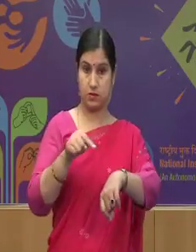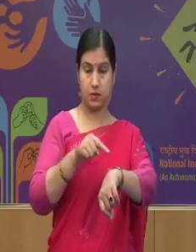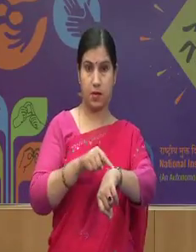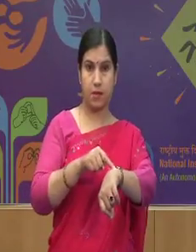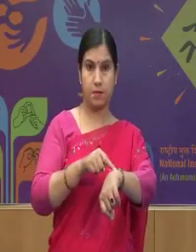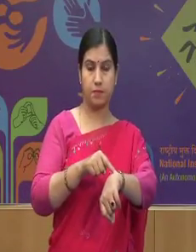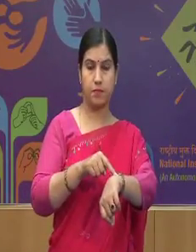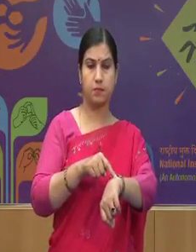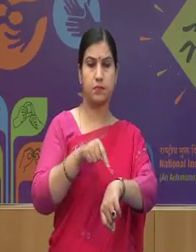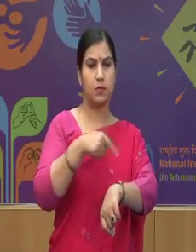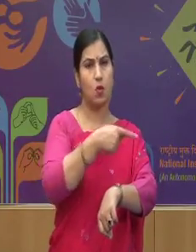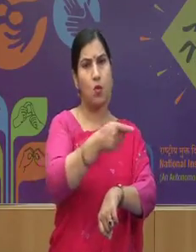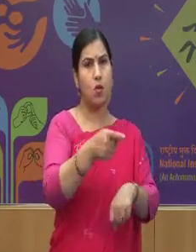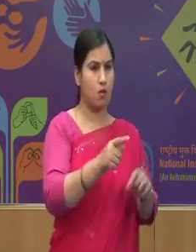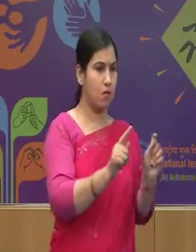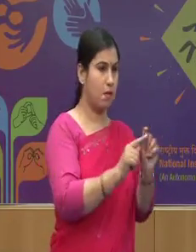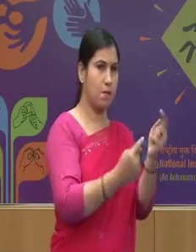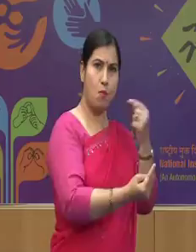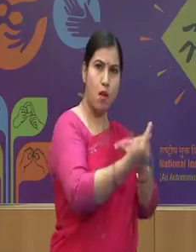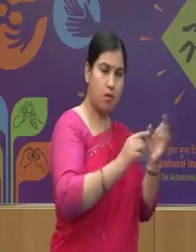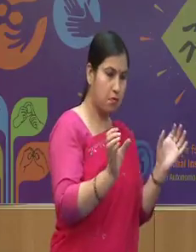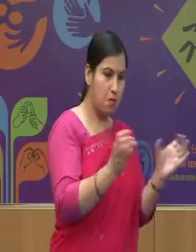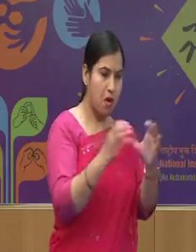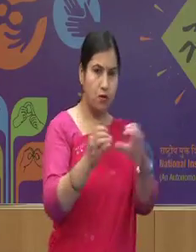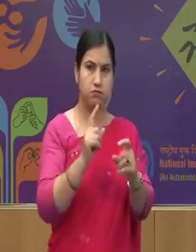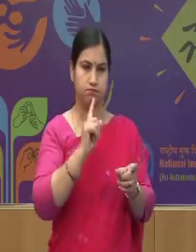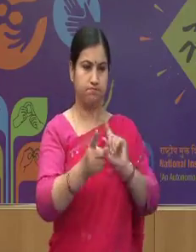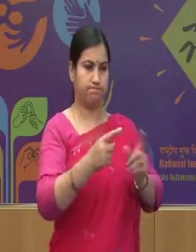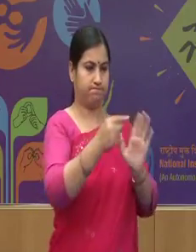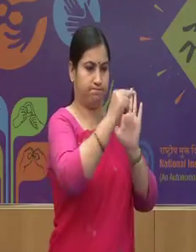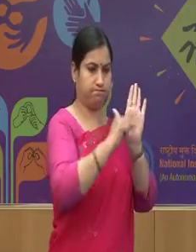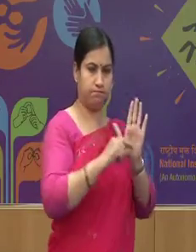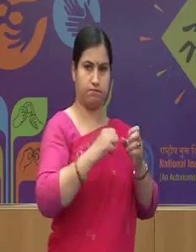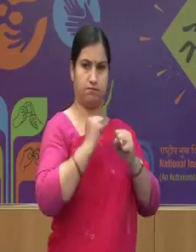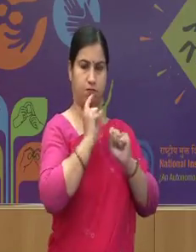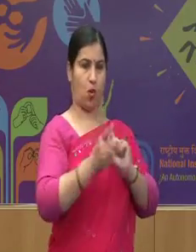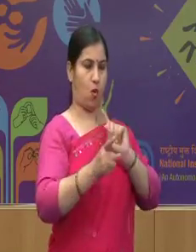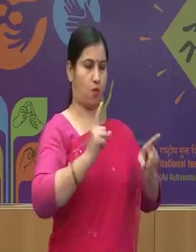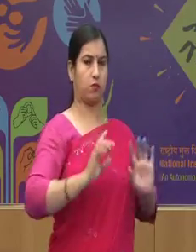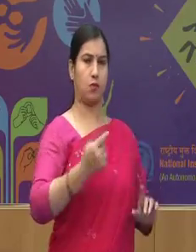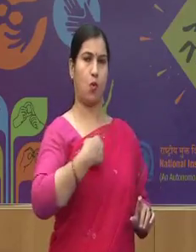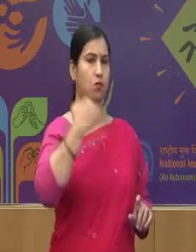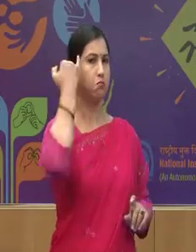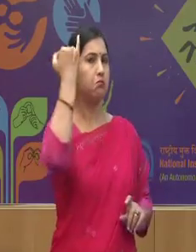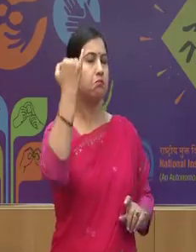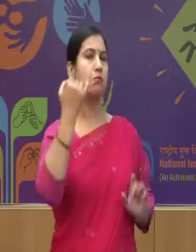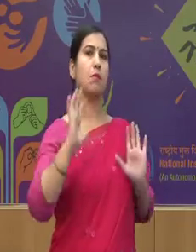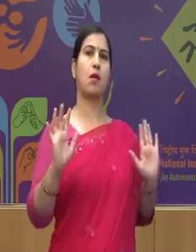During this time period, he banned all the political parties, made policies